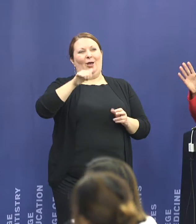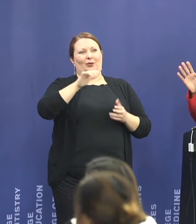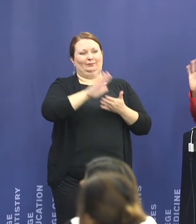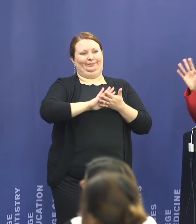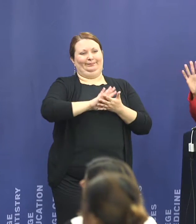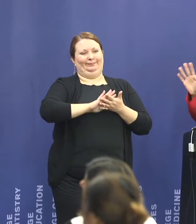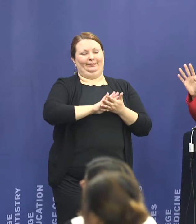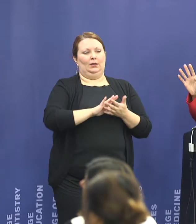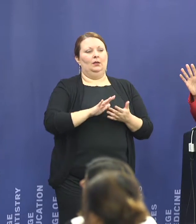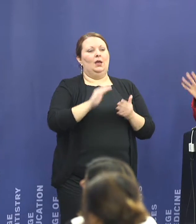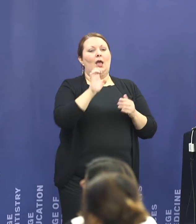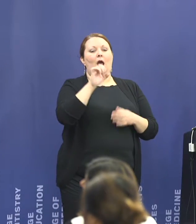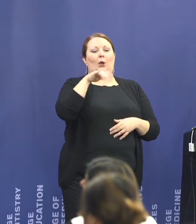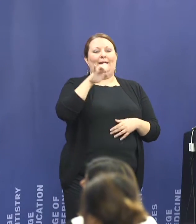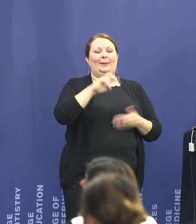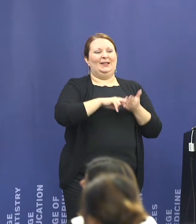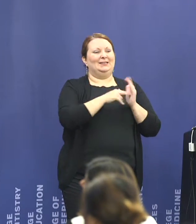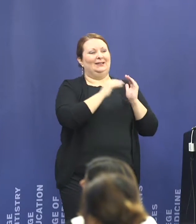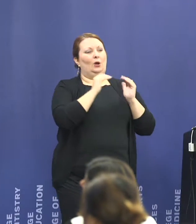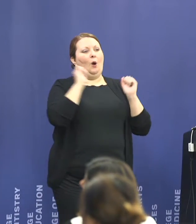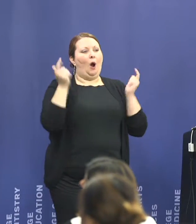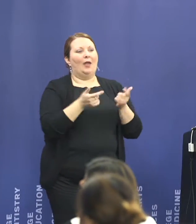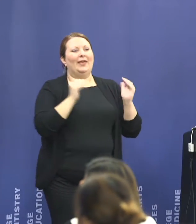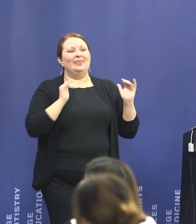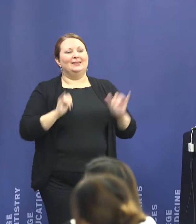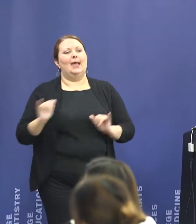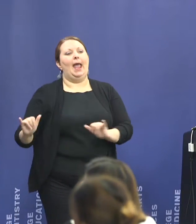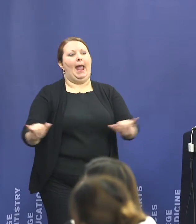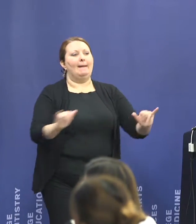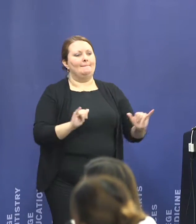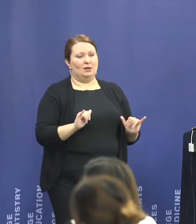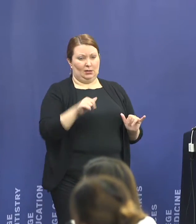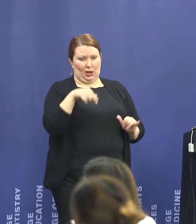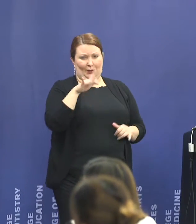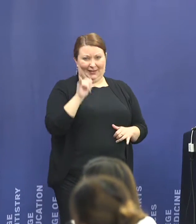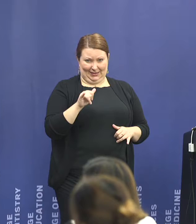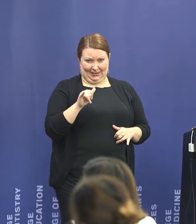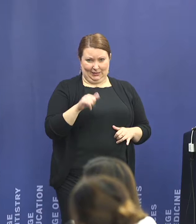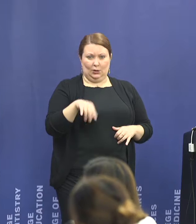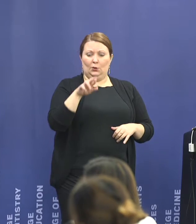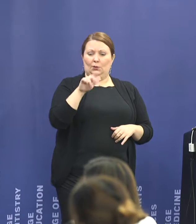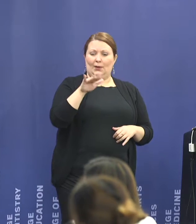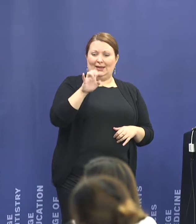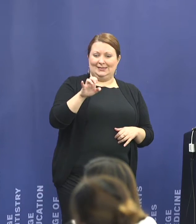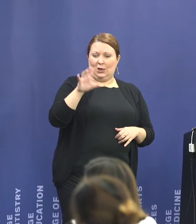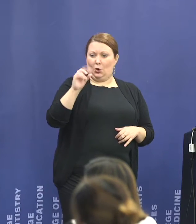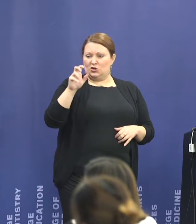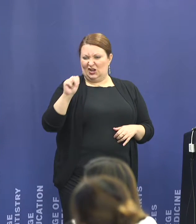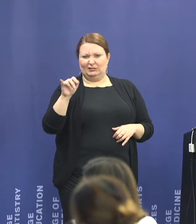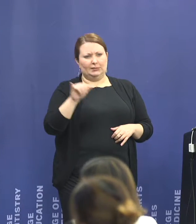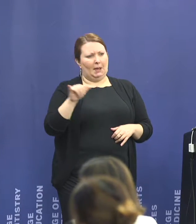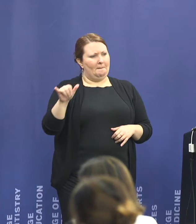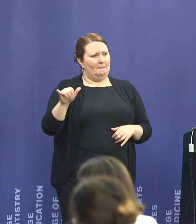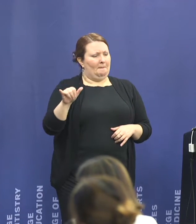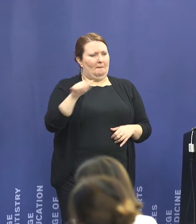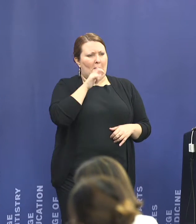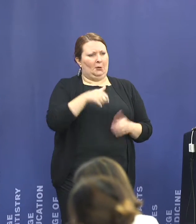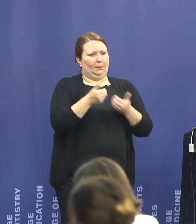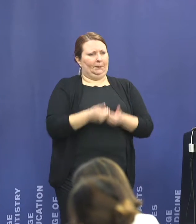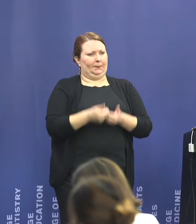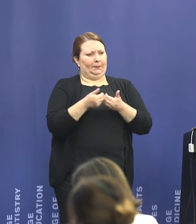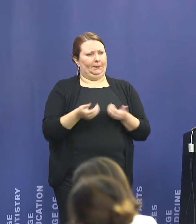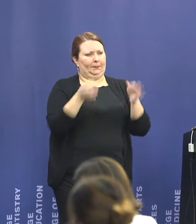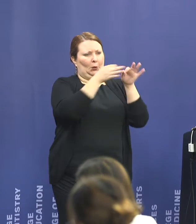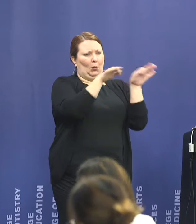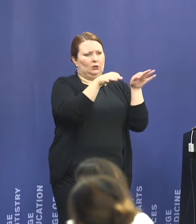to treat everyone the same, right? That's what equity means. Race and origin, that's the same thing. You know, we don't really need to have two